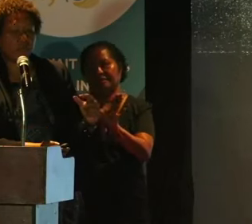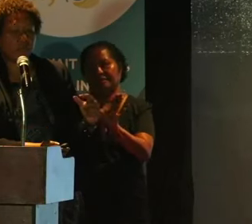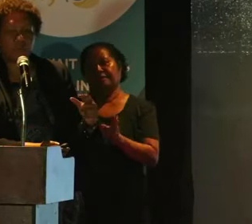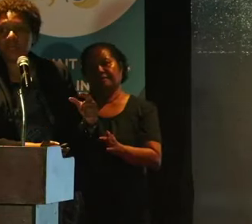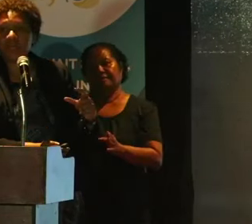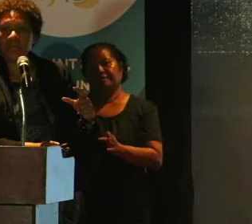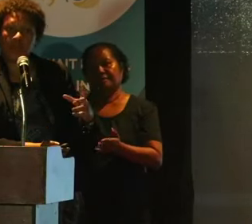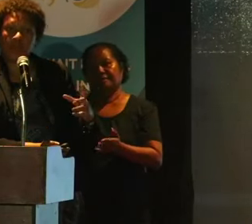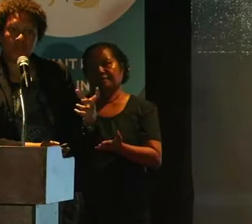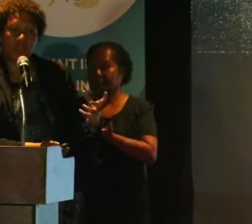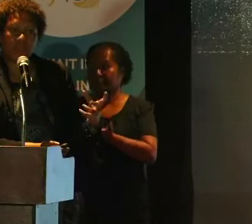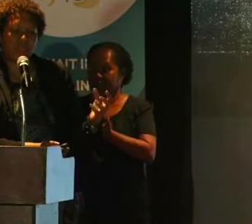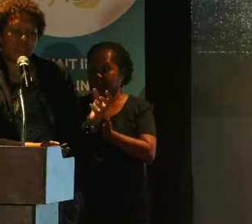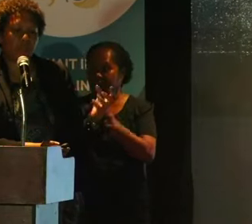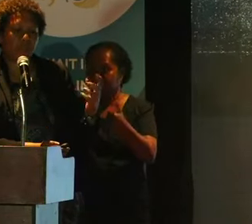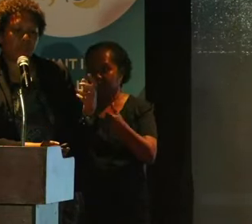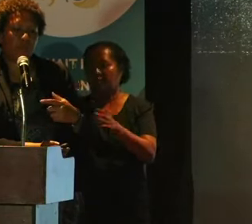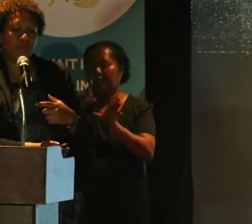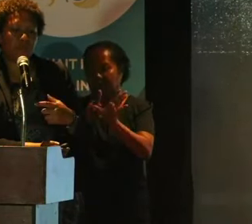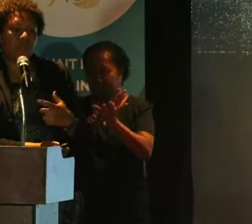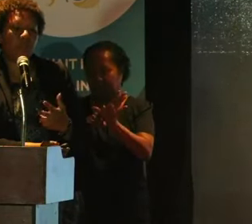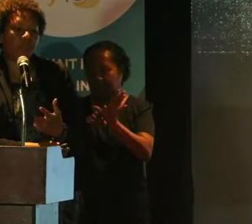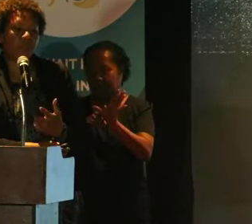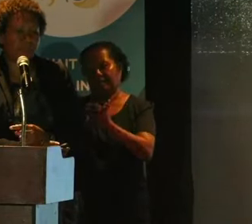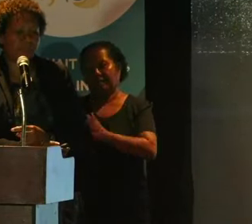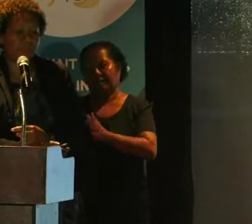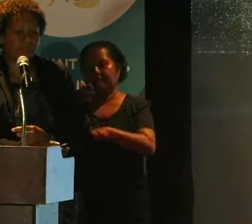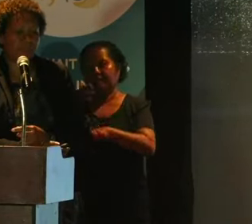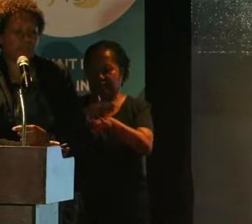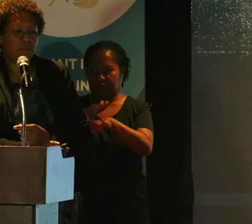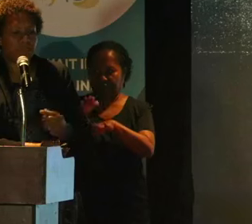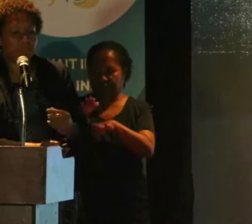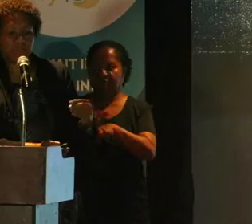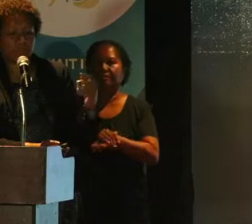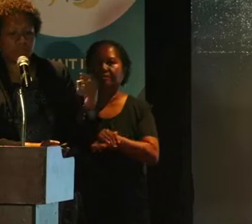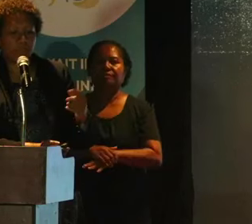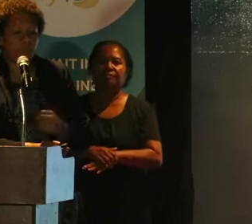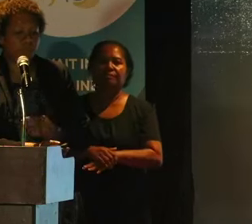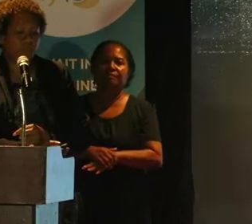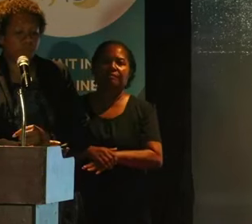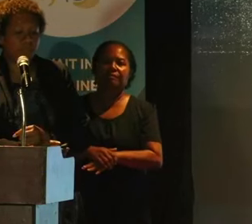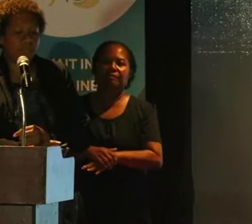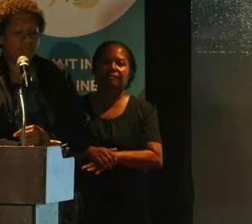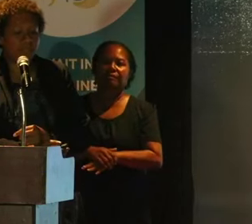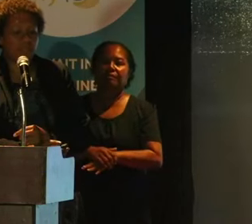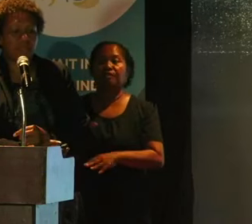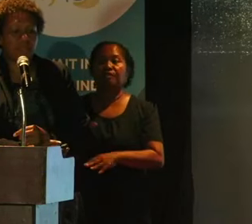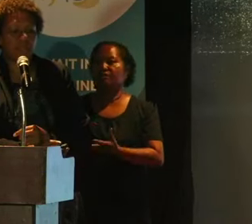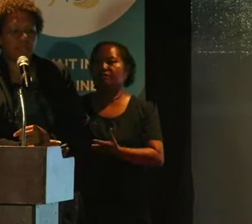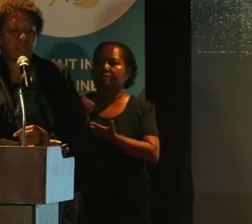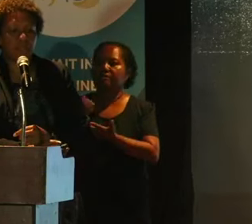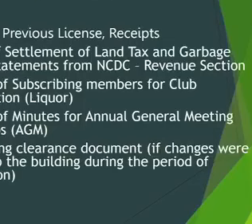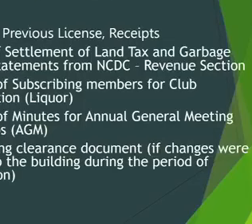are the requirements that you will also need to if you're renewing the license. Basically, it's copy of previous license, proof of